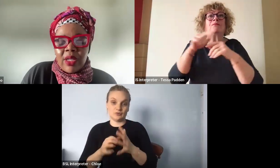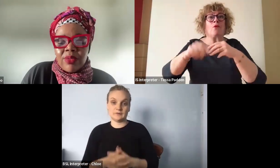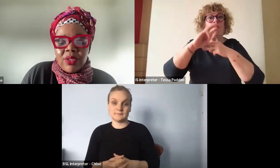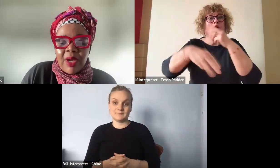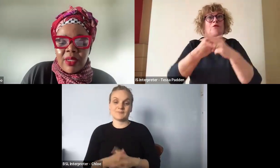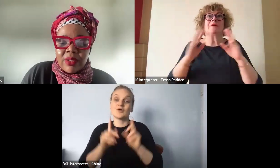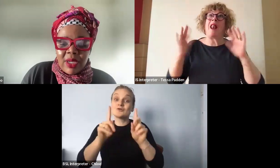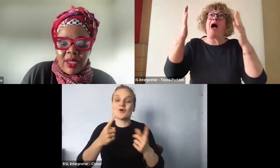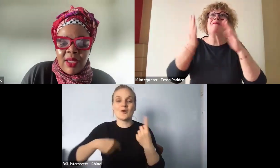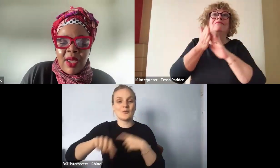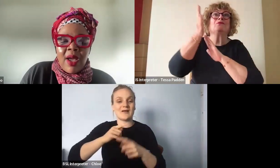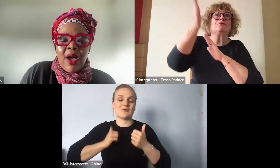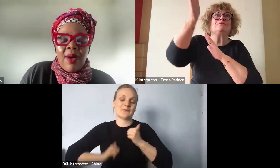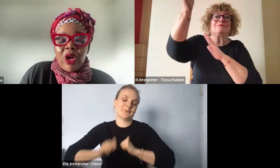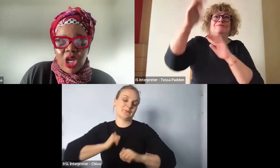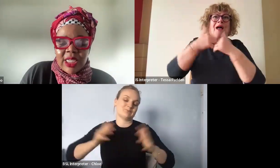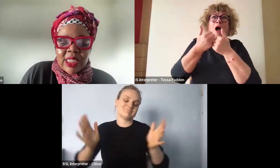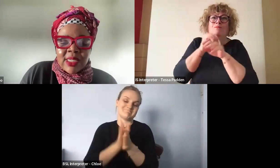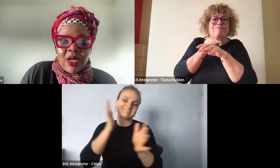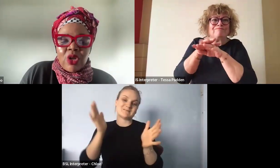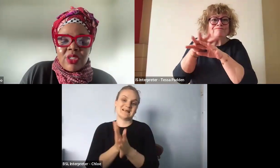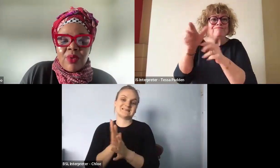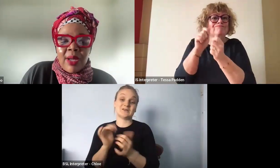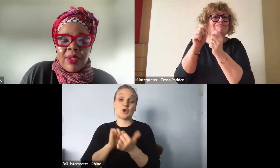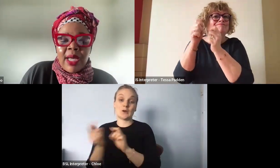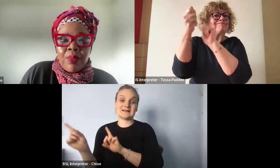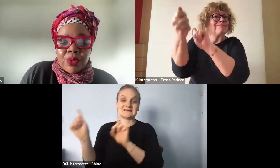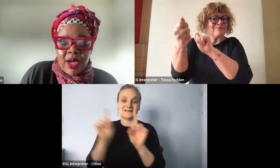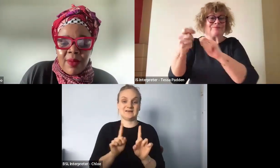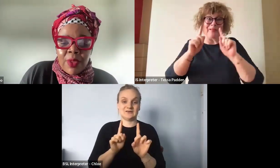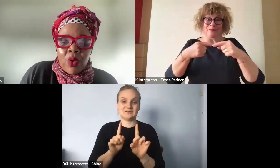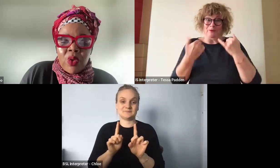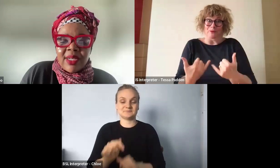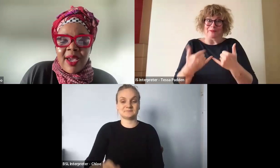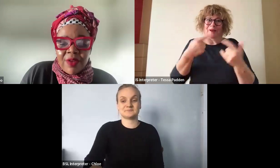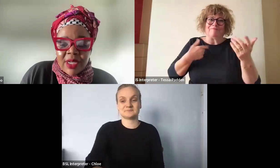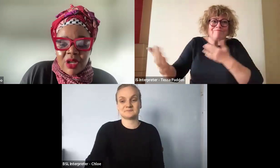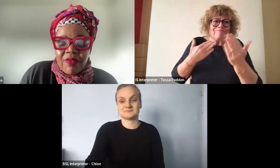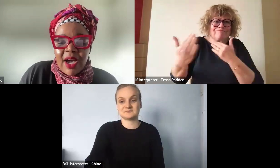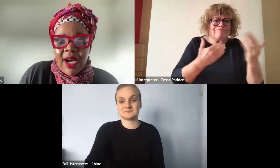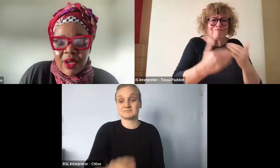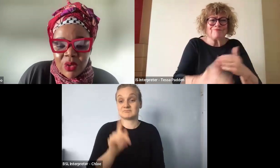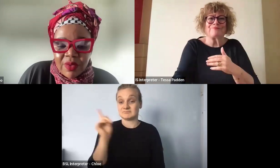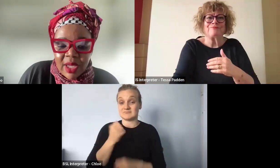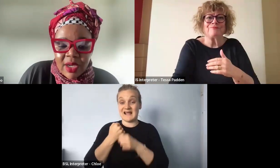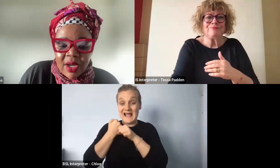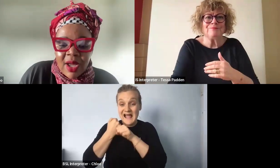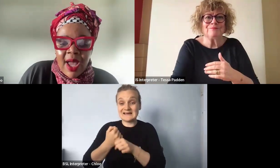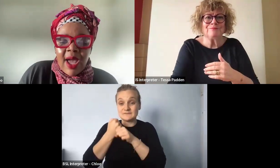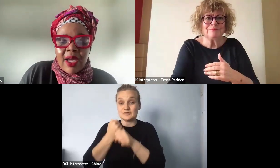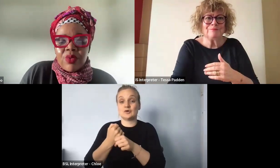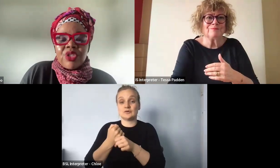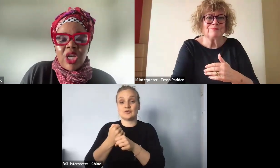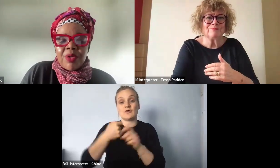delighted to welcome to the panel today my colleagues, Dr. Mugamba Laibuta, who is an advocate of the High Court of